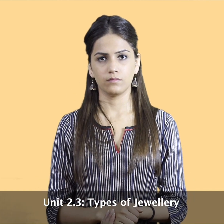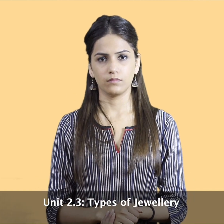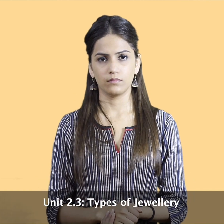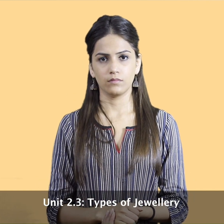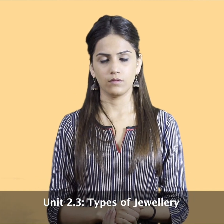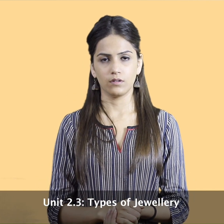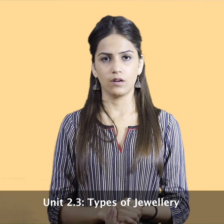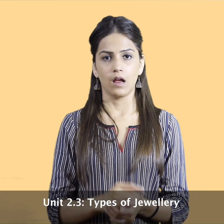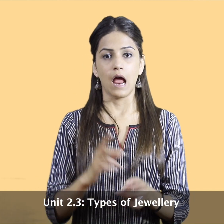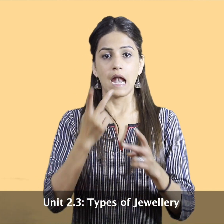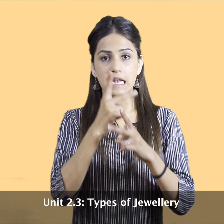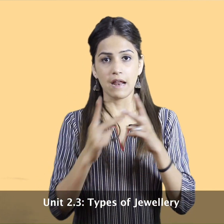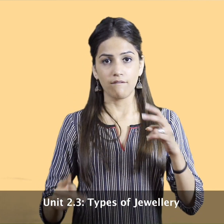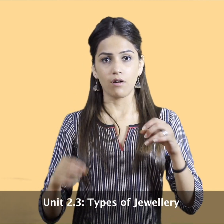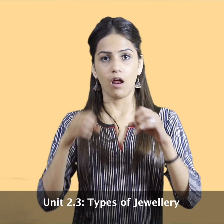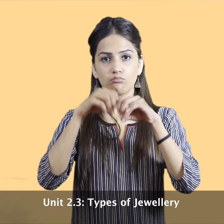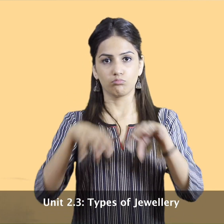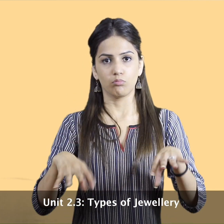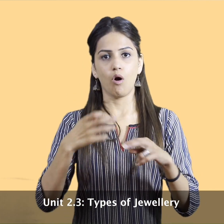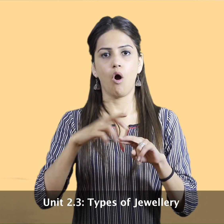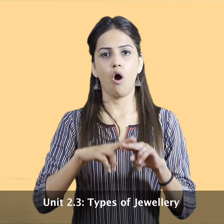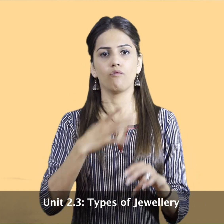Types of Jewelry.